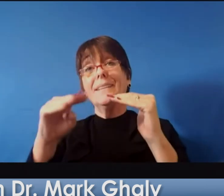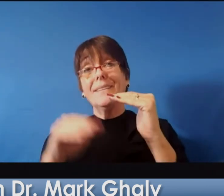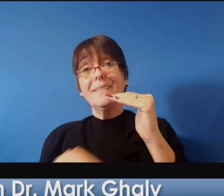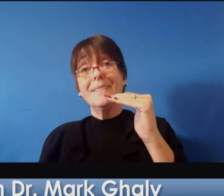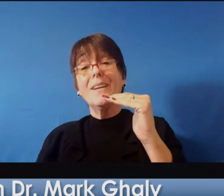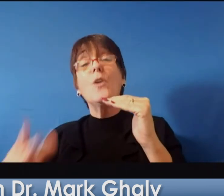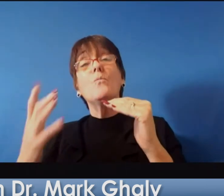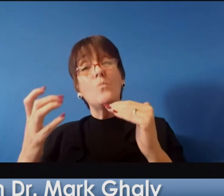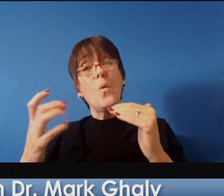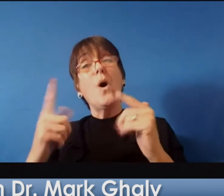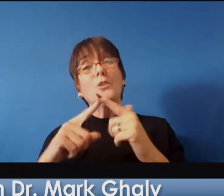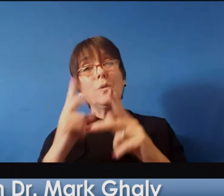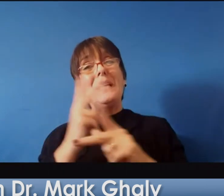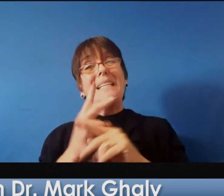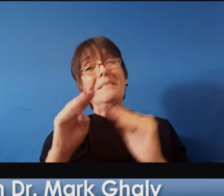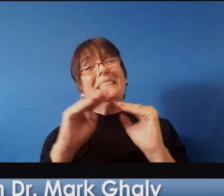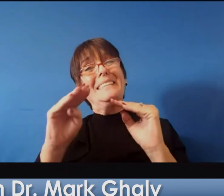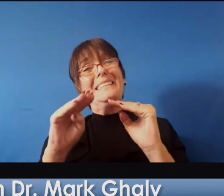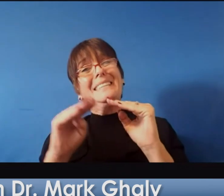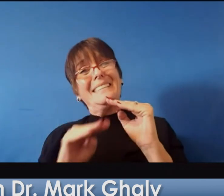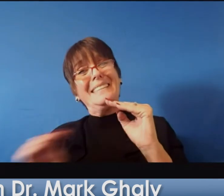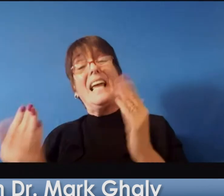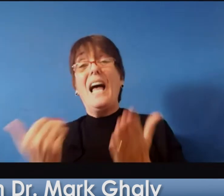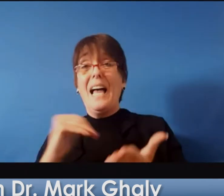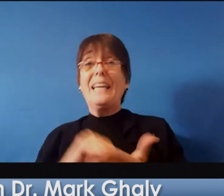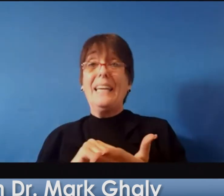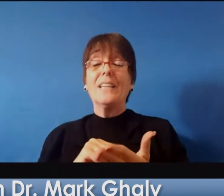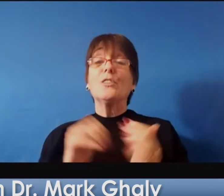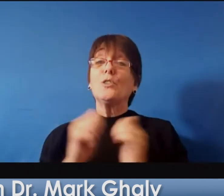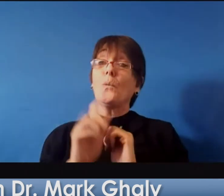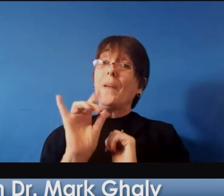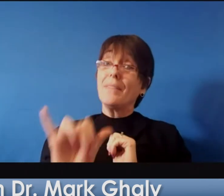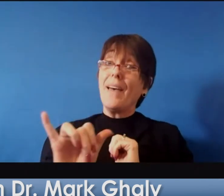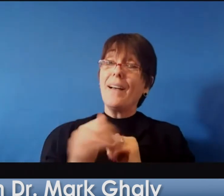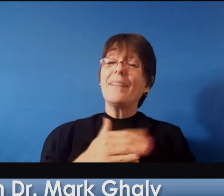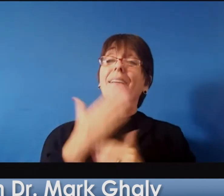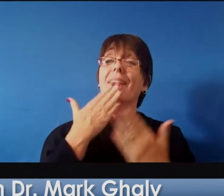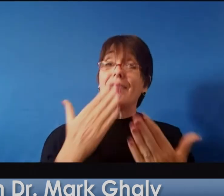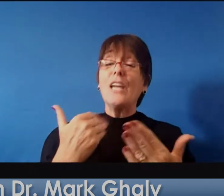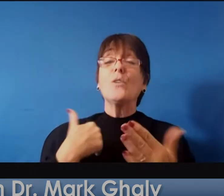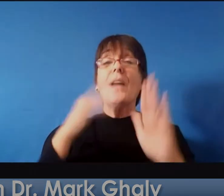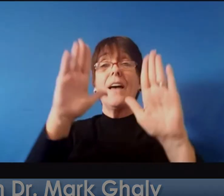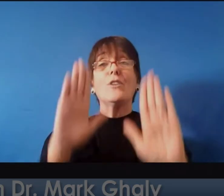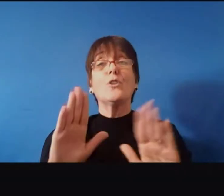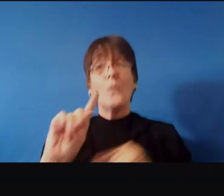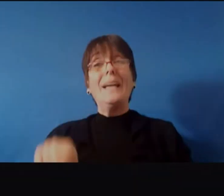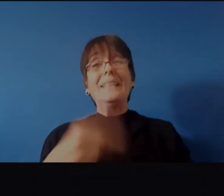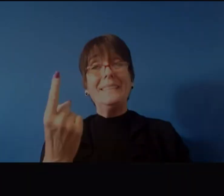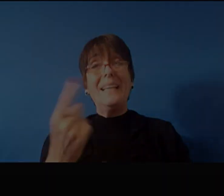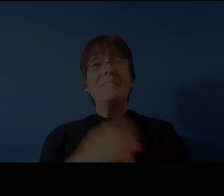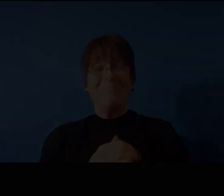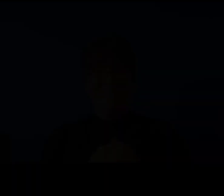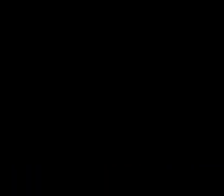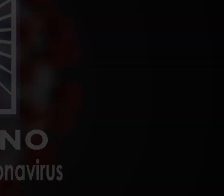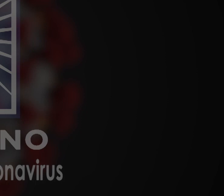that we will employ and use to do it again. So with that, thank you and have a good rest of your afternoon.